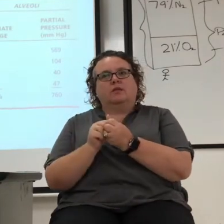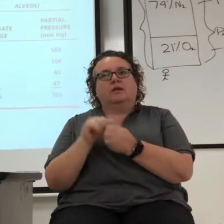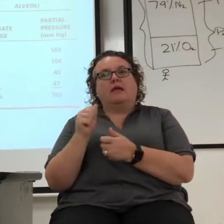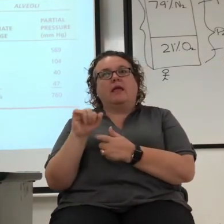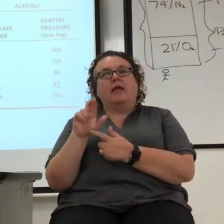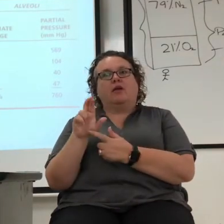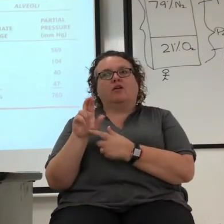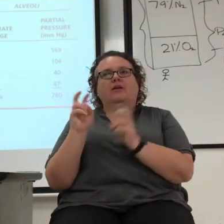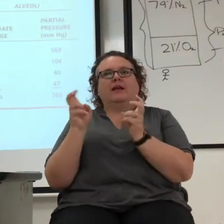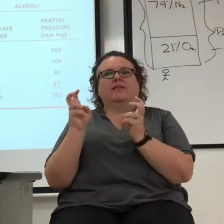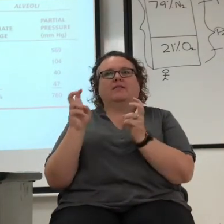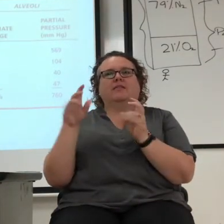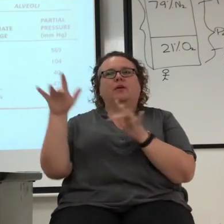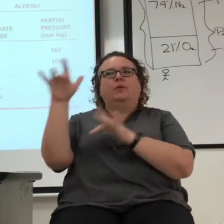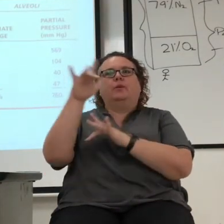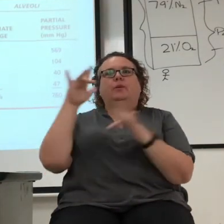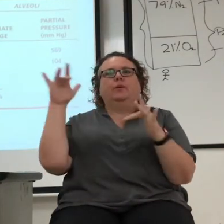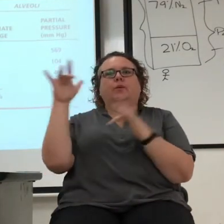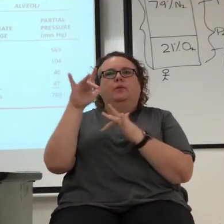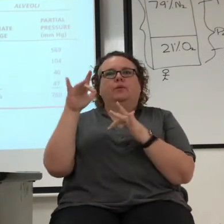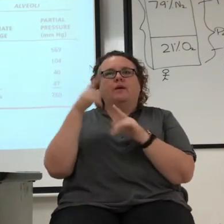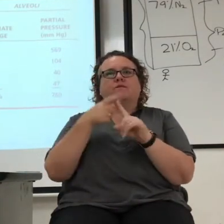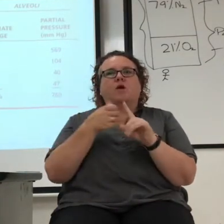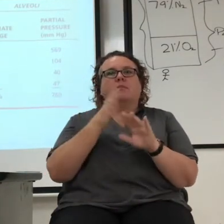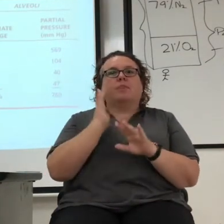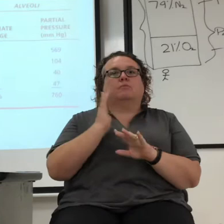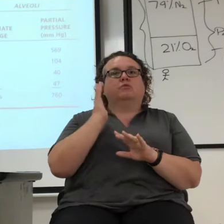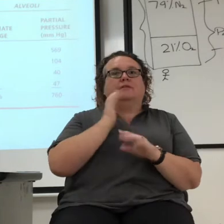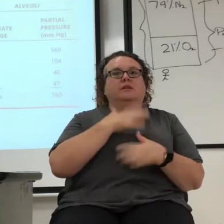air in the dead space from the previous breath.